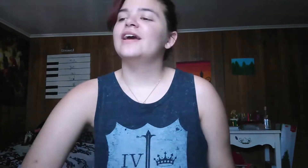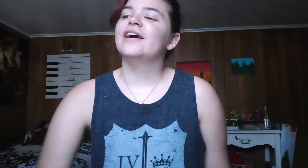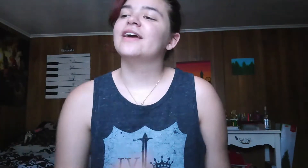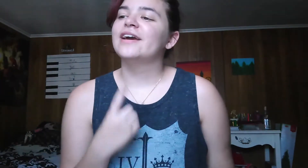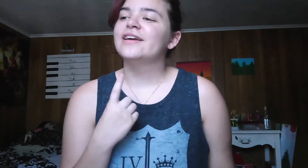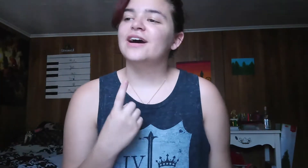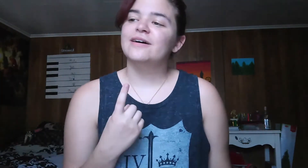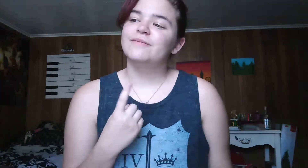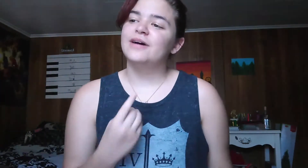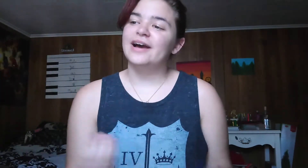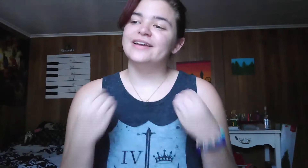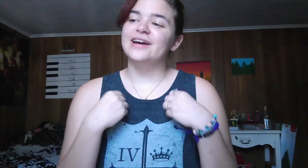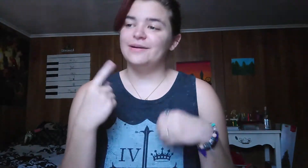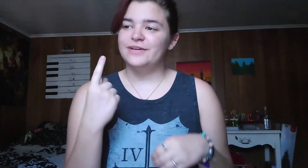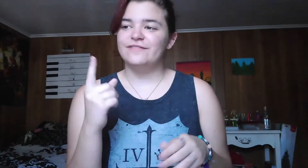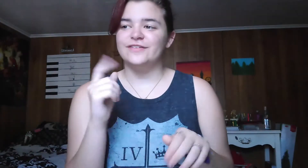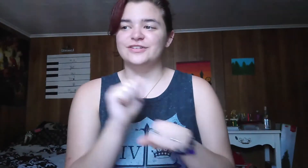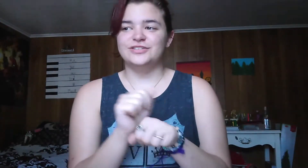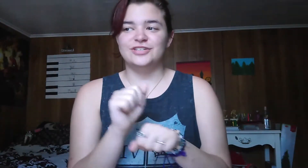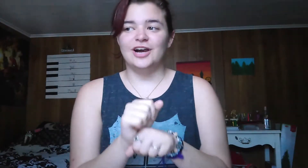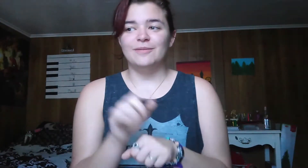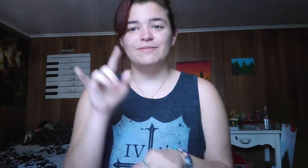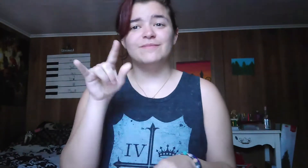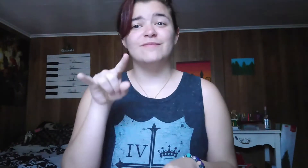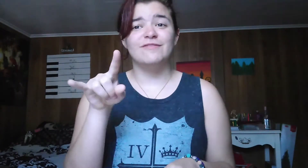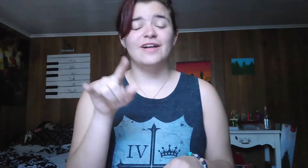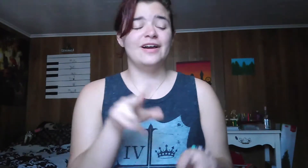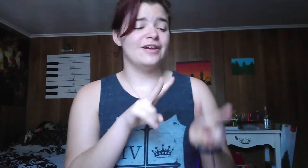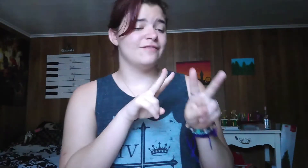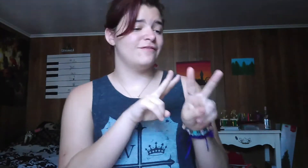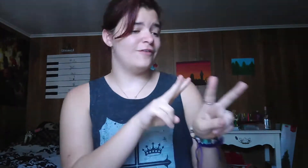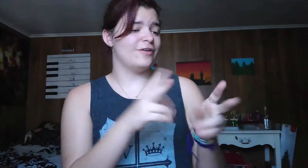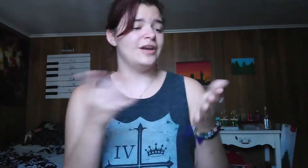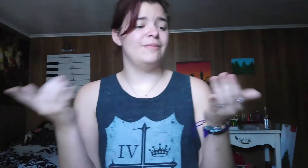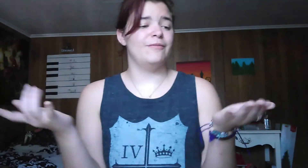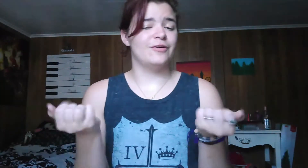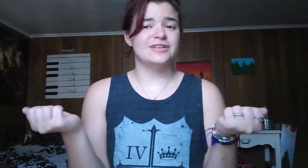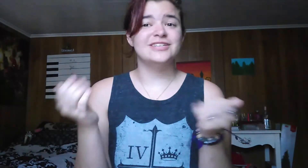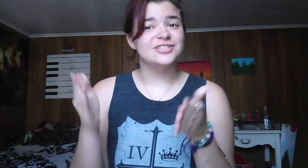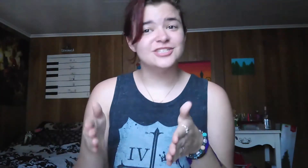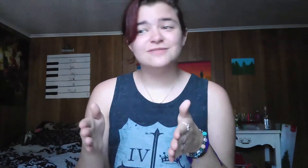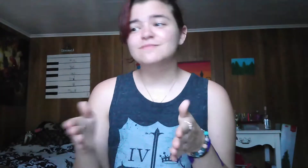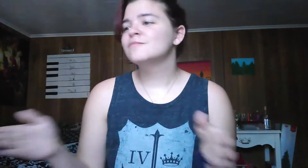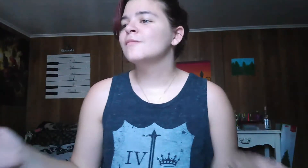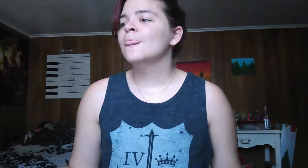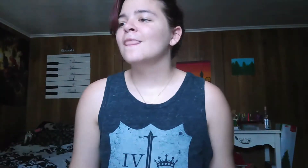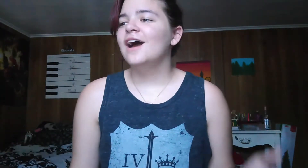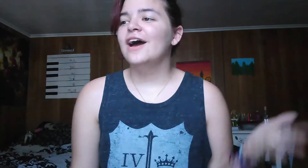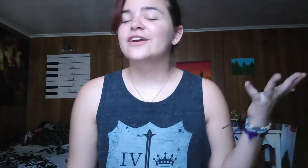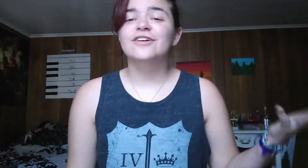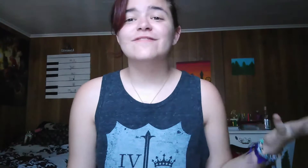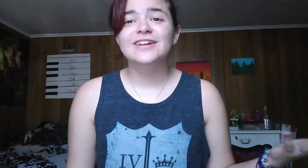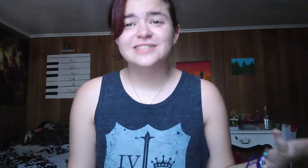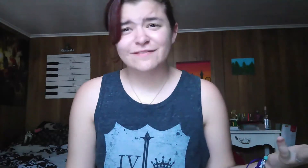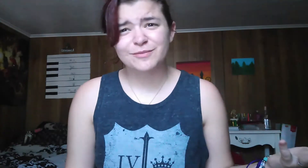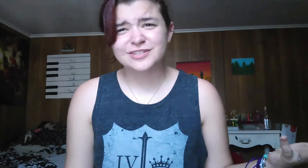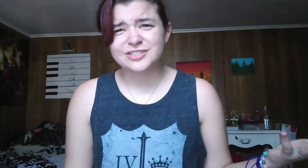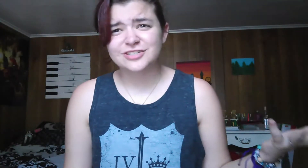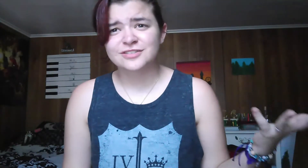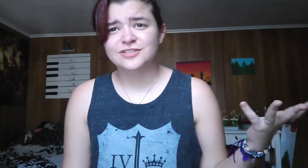And I got my first job flying for a mortician. I couldn't find a sign for mortician,